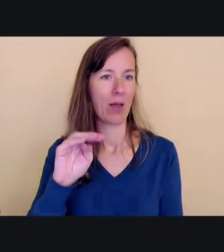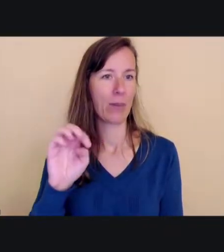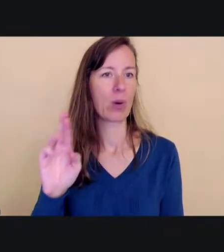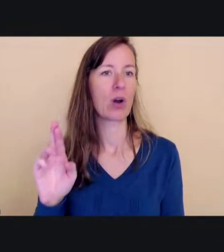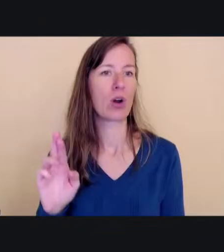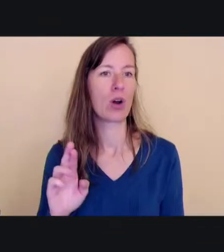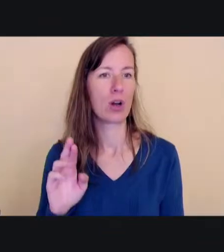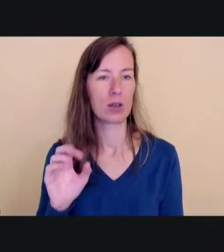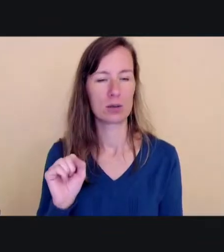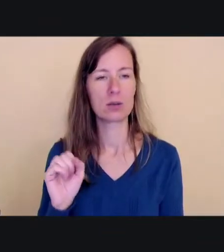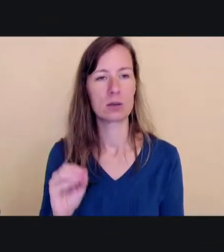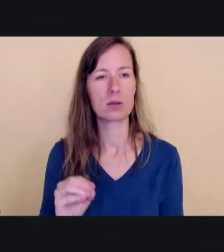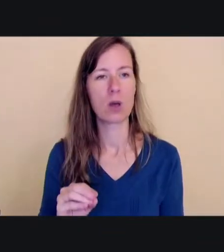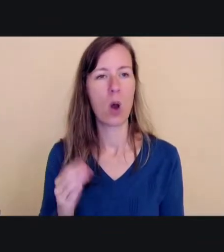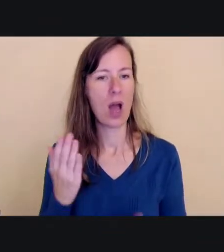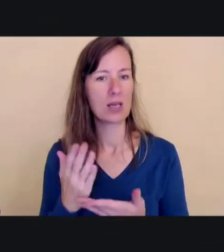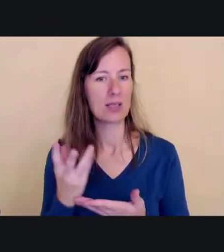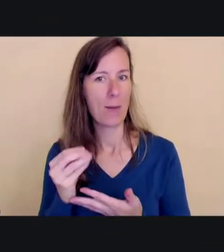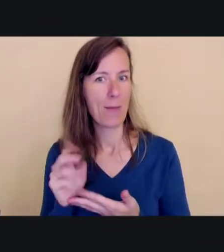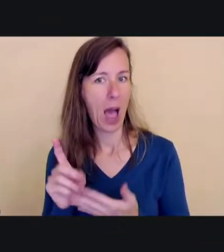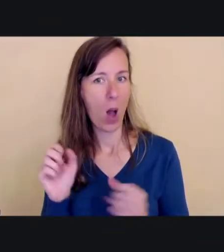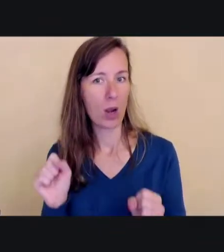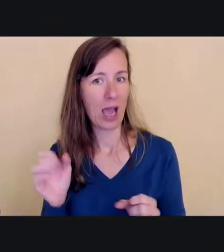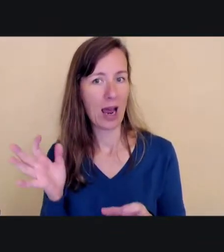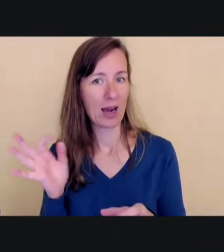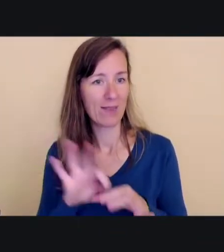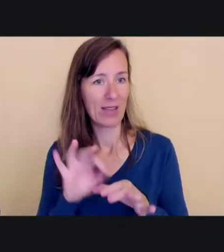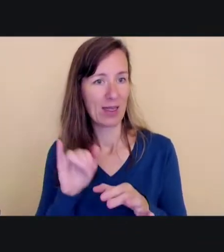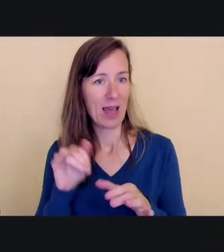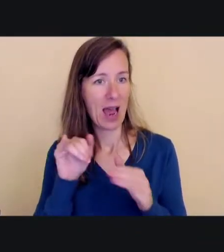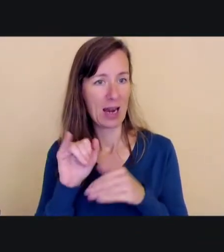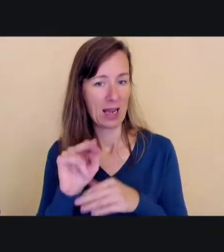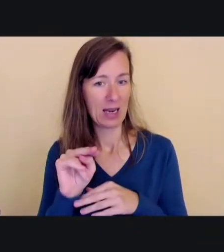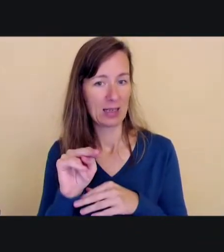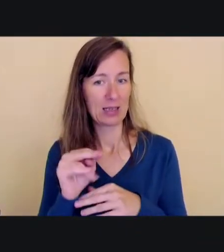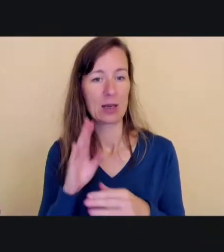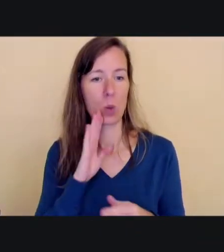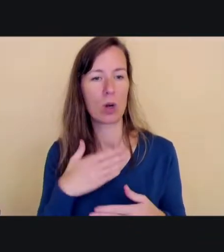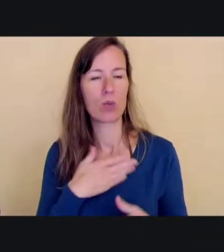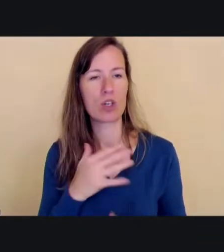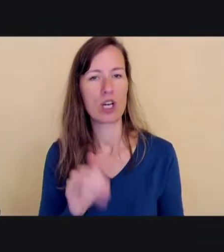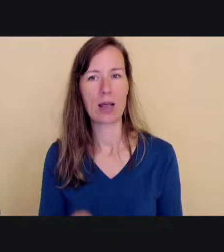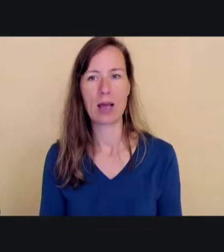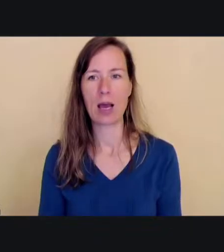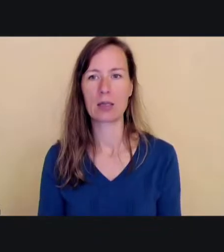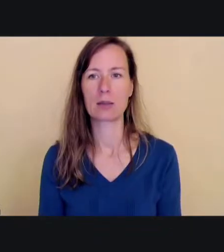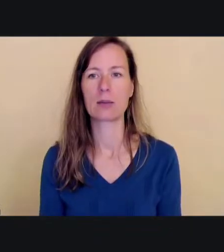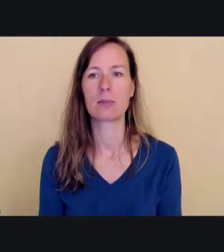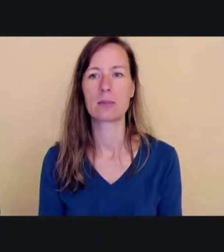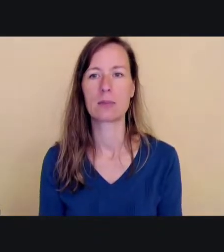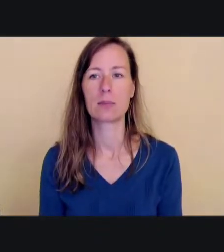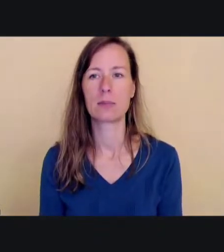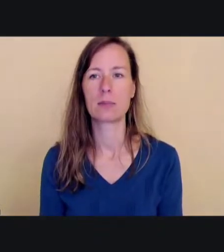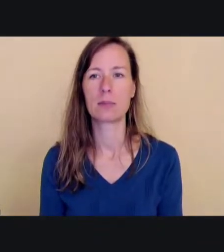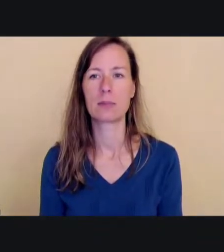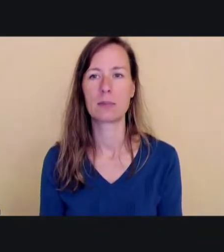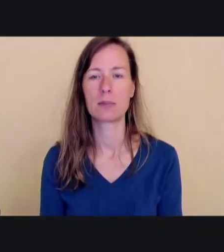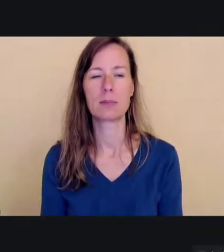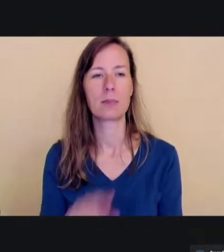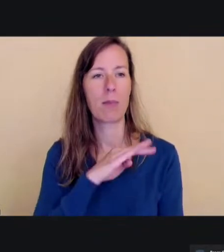You know, if somehow we could work that in, and, you know, we really appreciate it. All right, thank you for